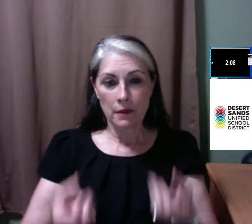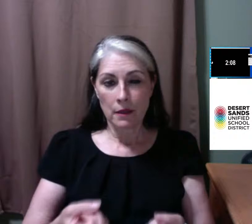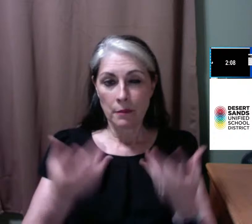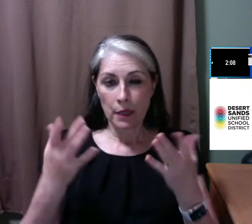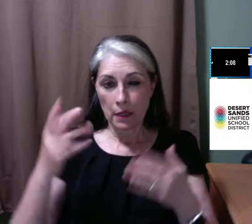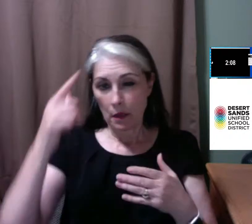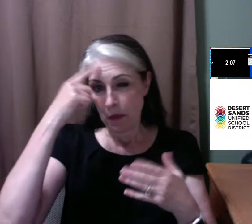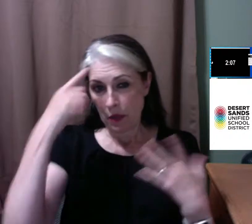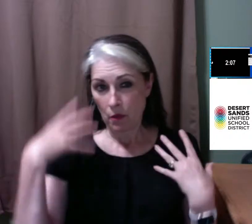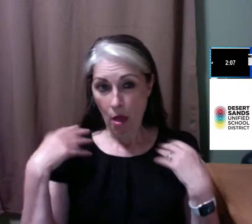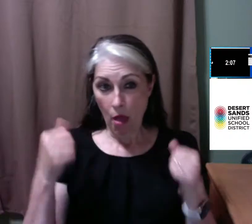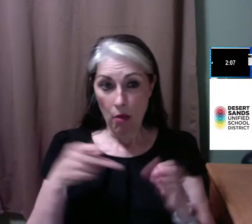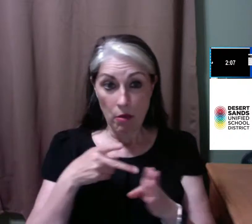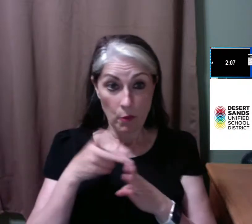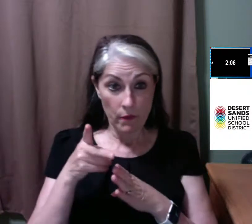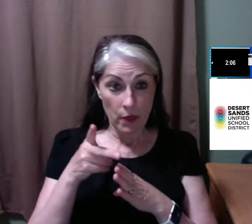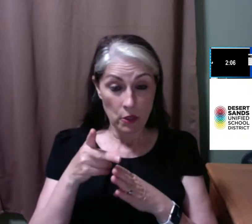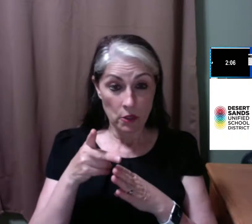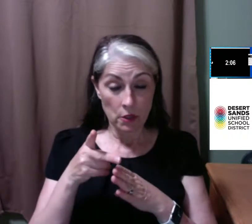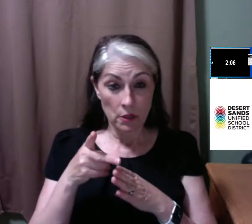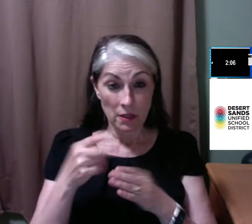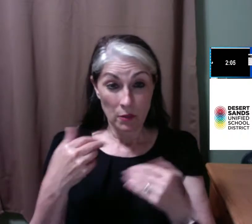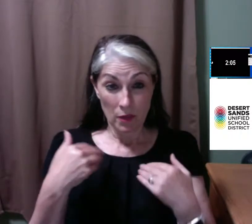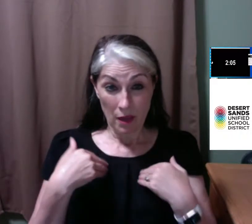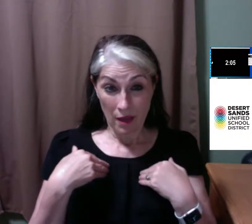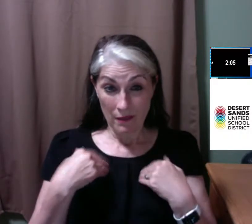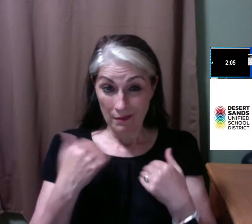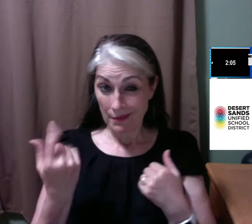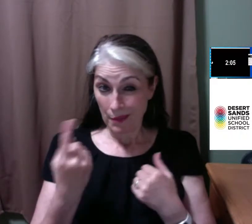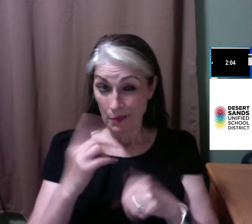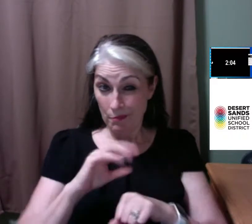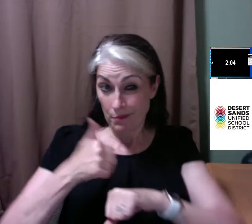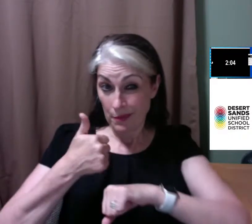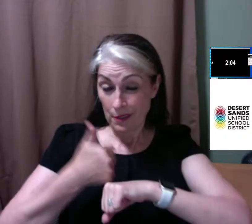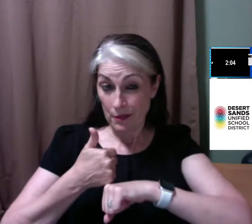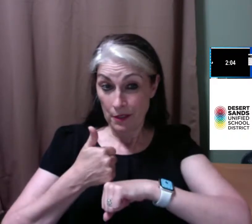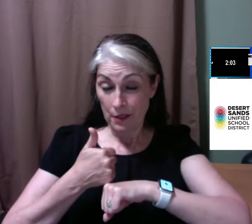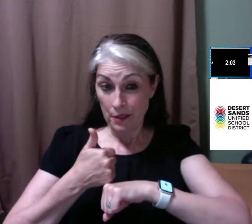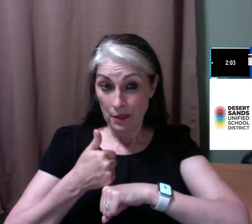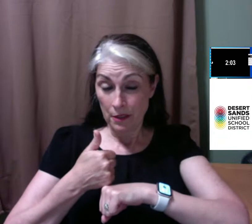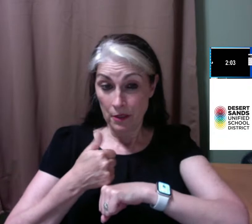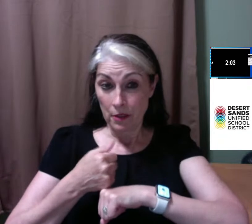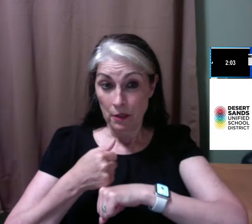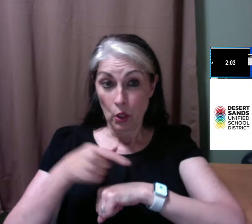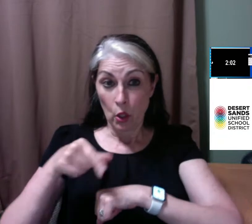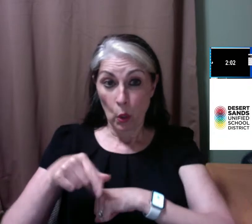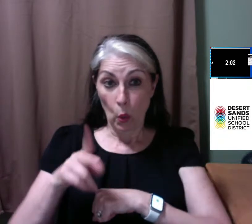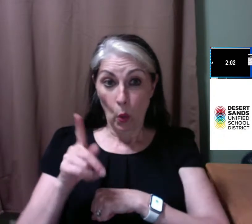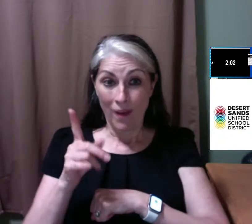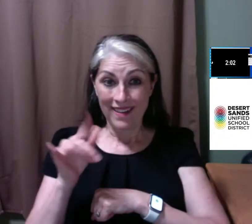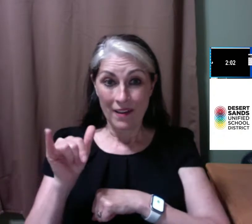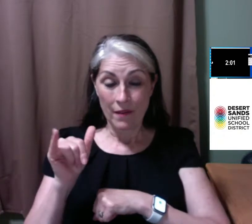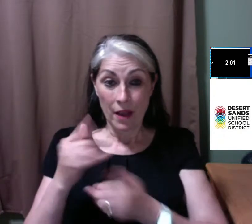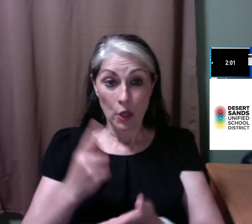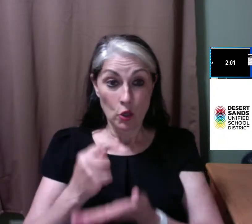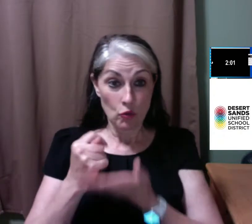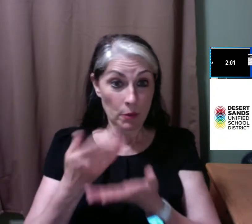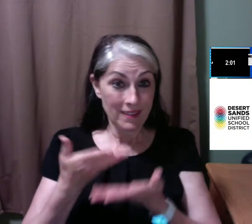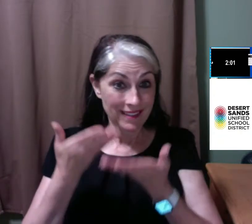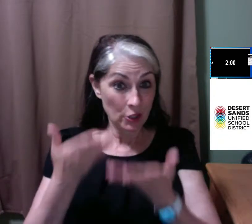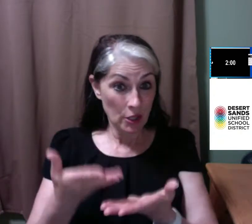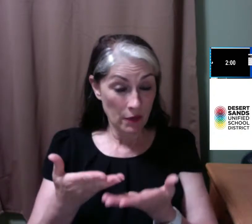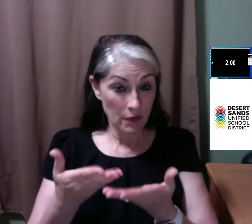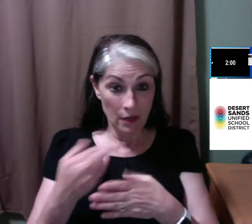health professionals. Is there a mechanism in place to quantify what treatments are being suggested and what